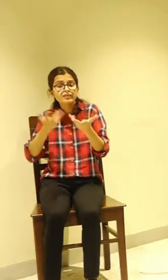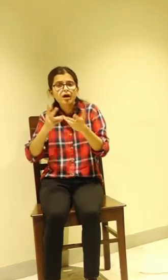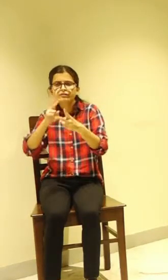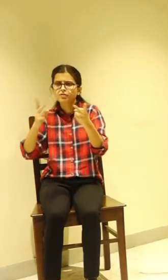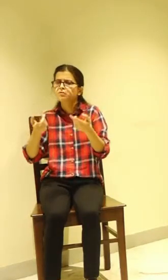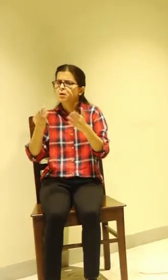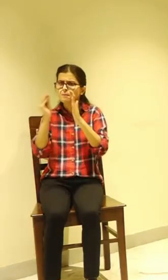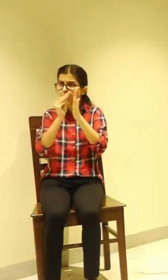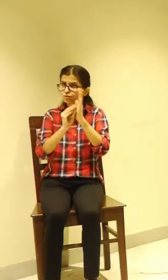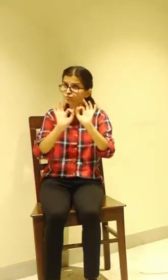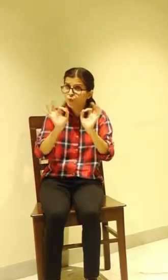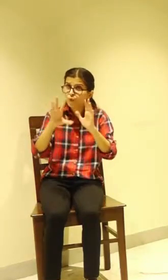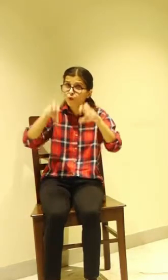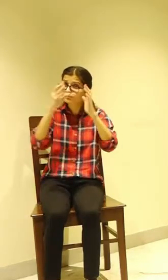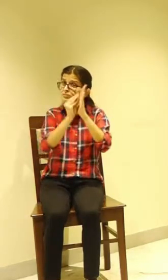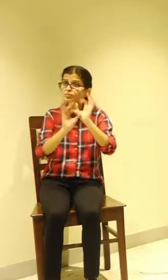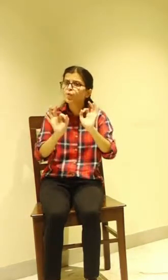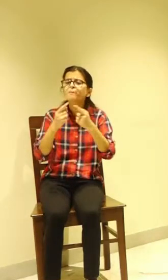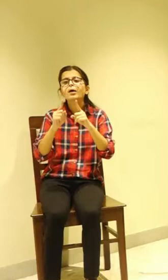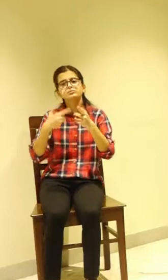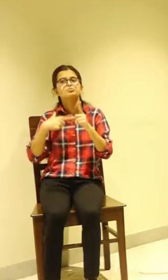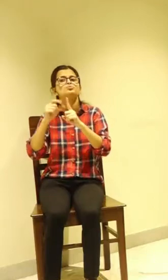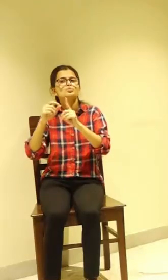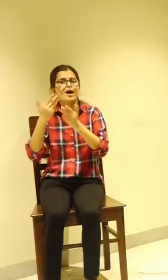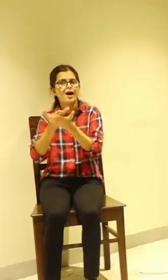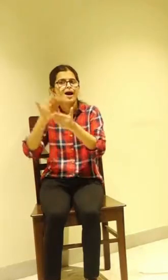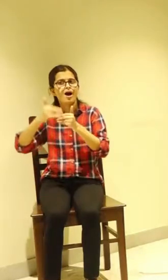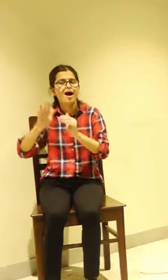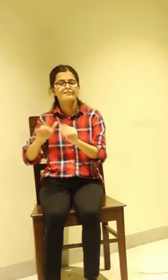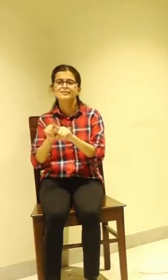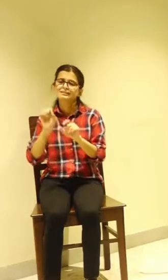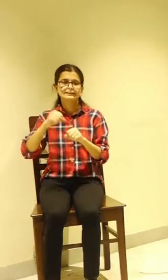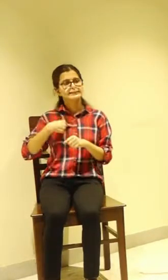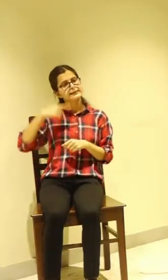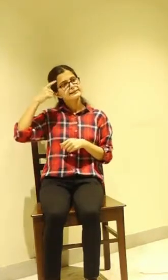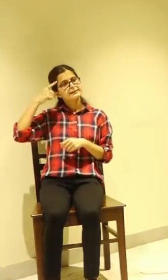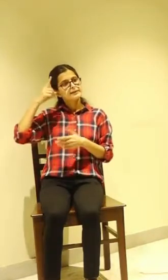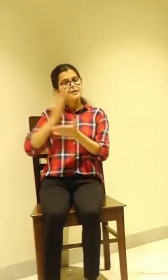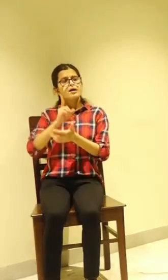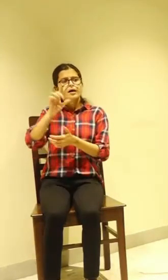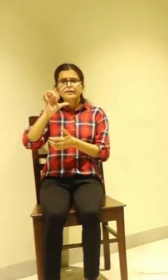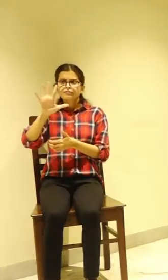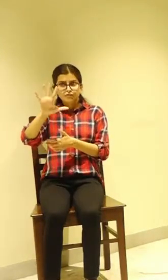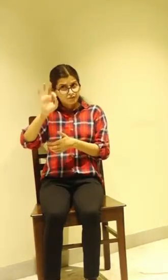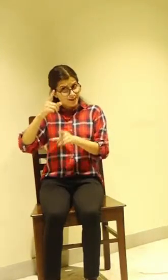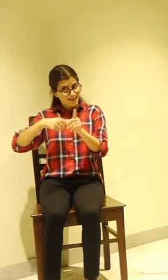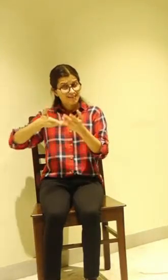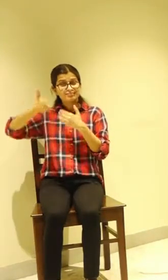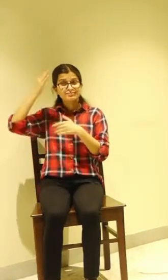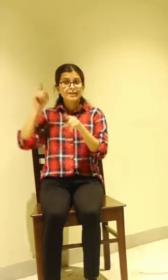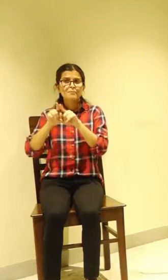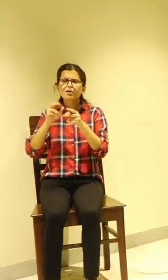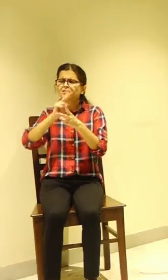the Constitution. And if you think about it, it's quite naive to believe that in 1950, all the